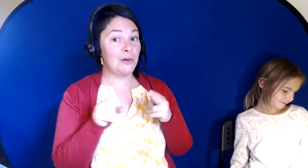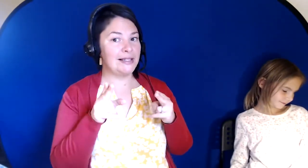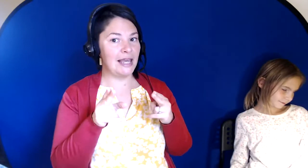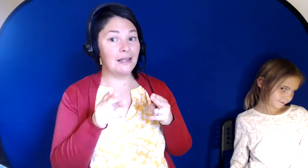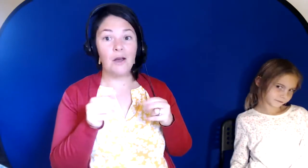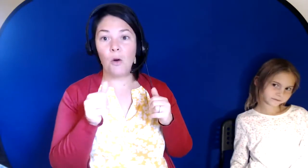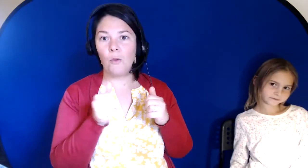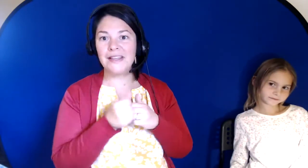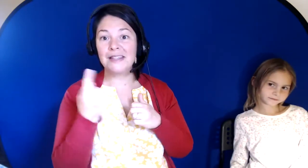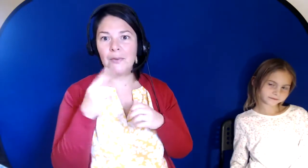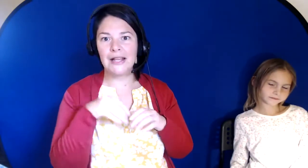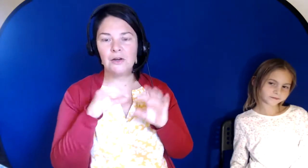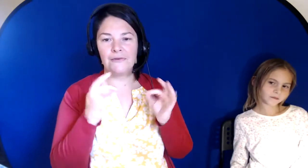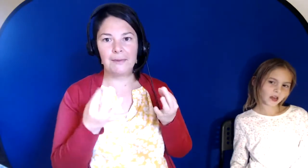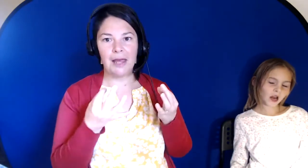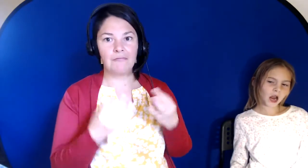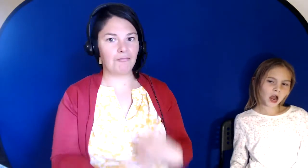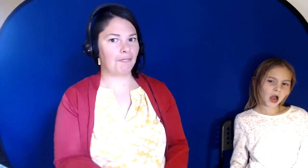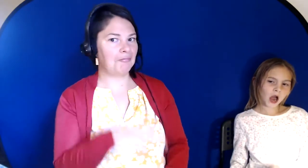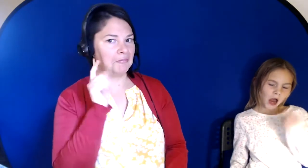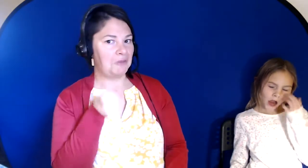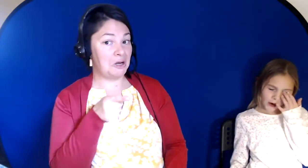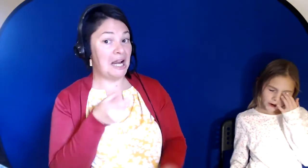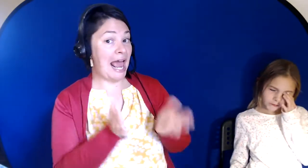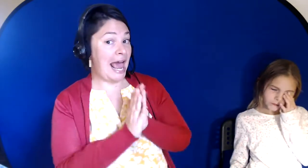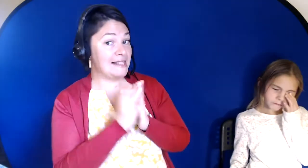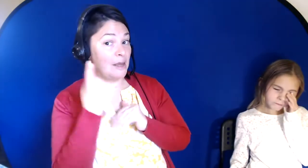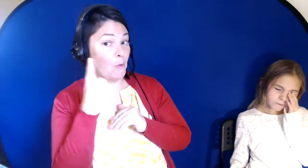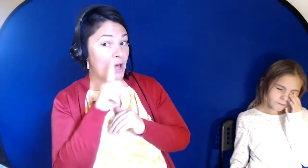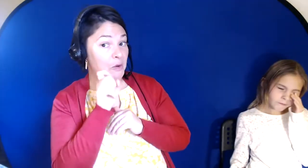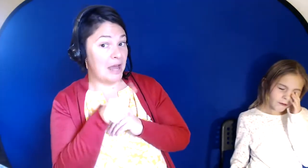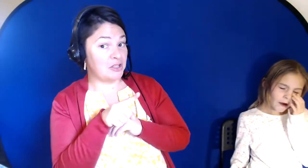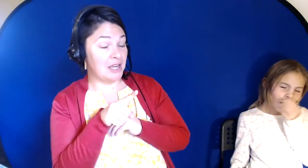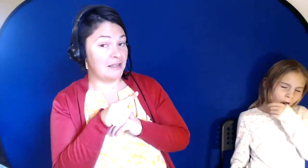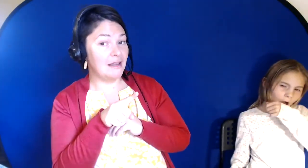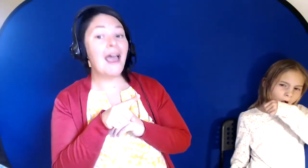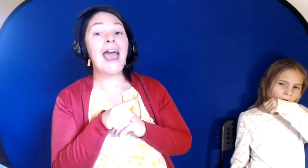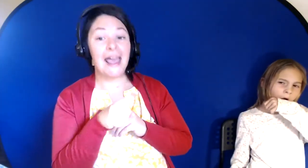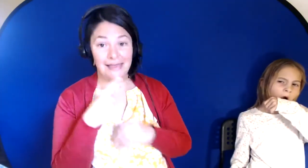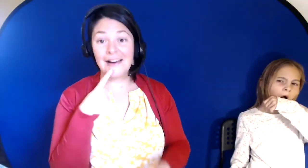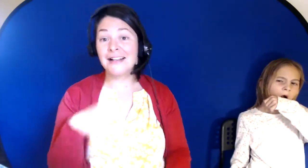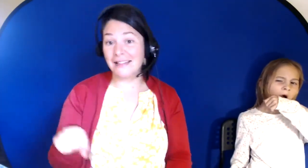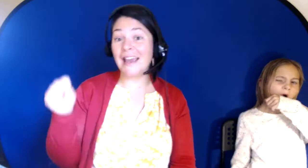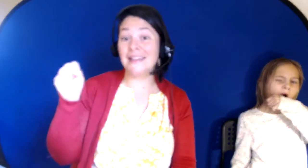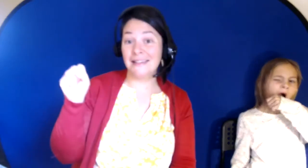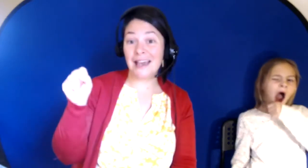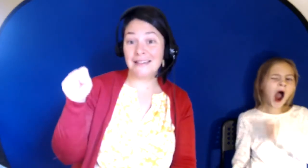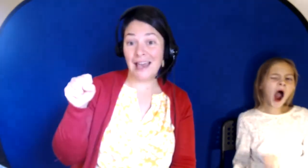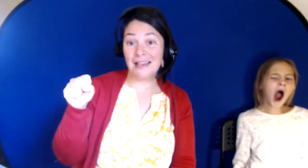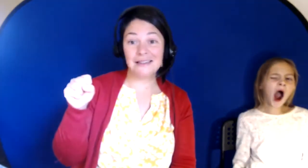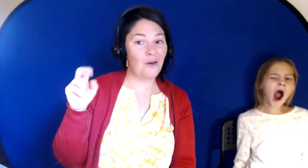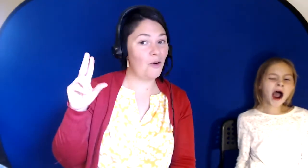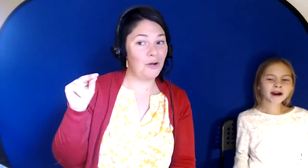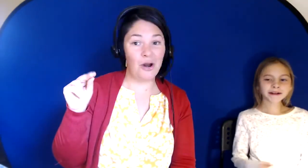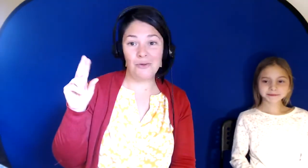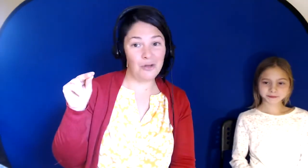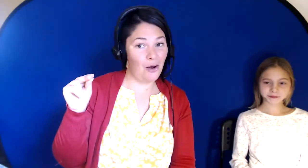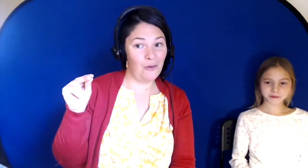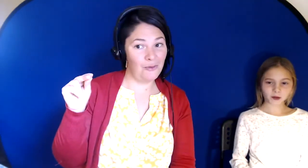skit with someone in your family. You're going to ask them one question and they're going to say yes, yes, or no, no.